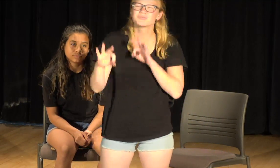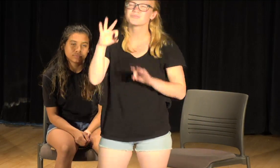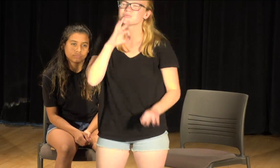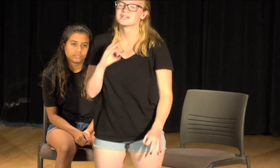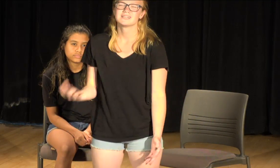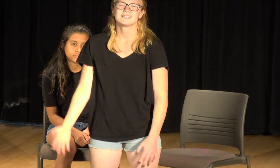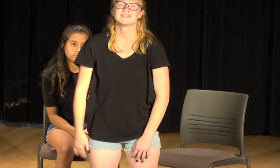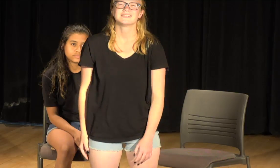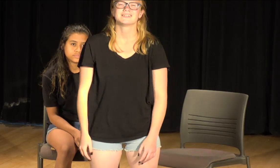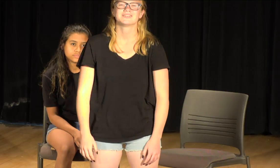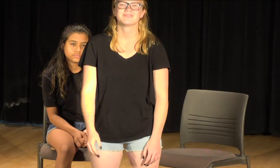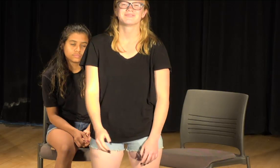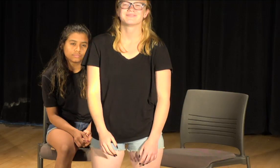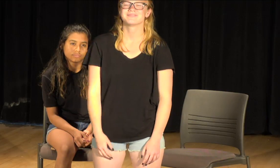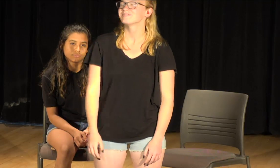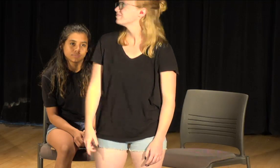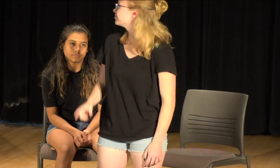I'm so frustrated.